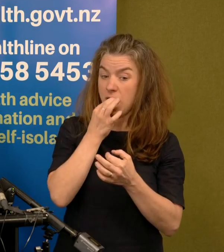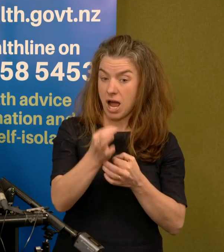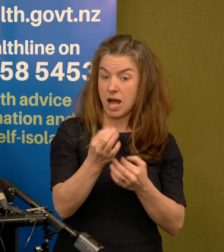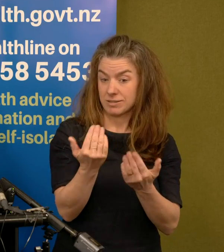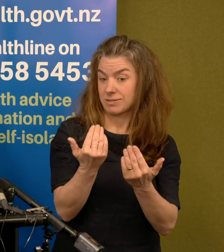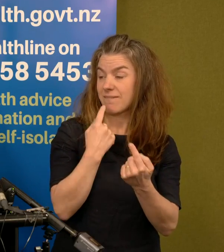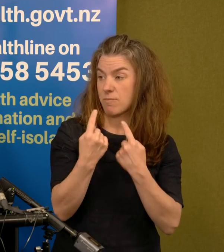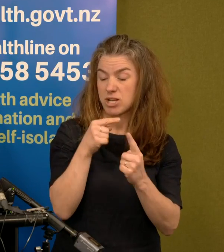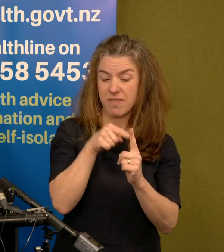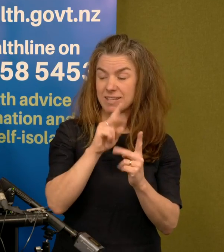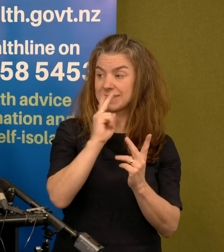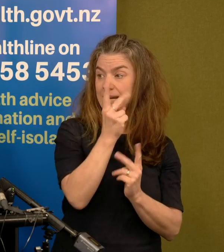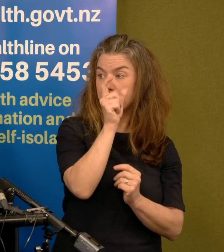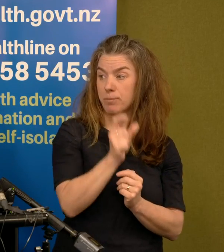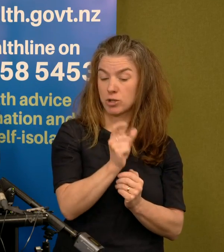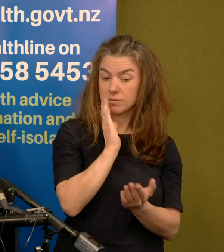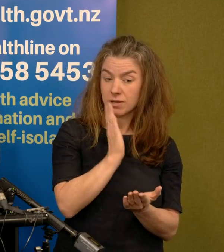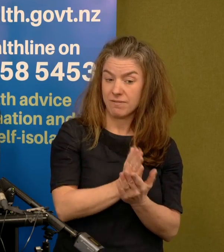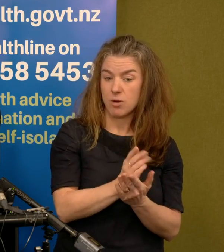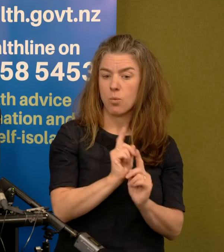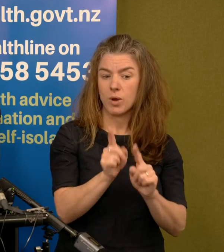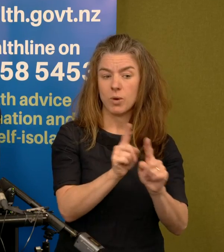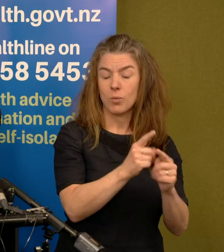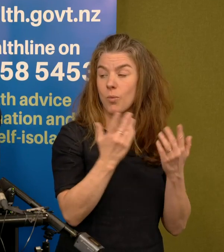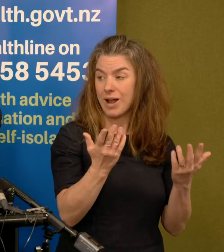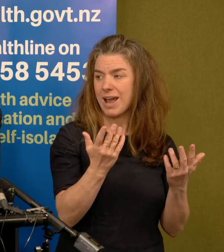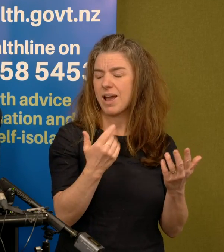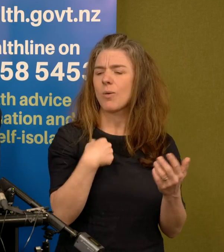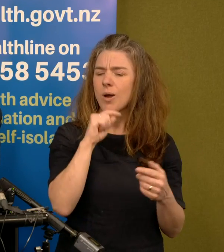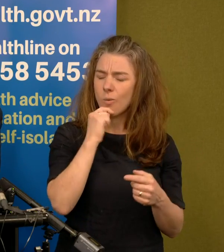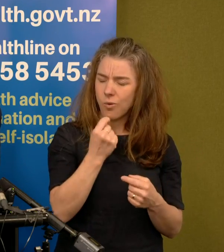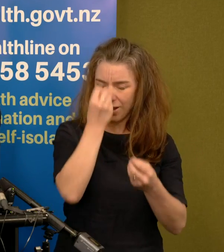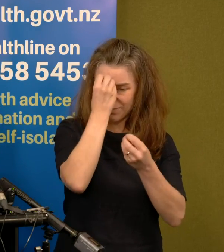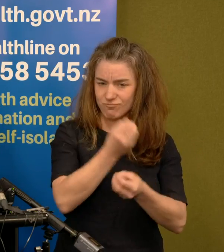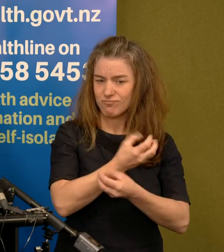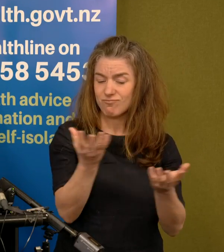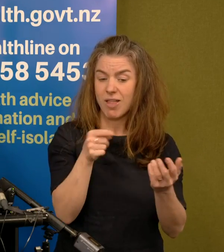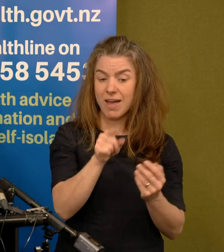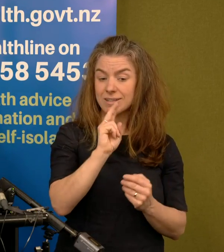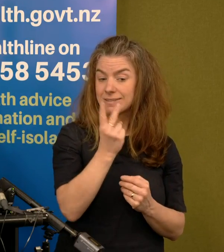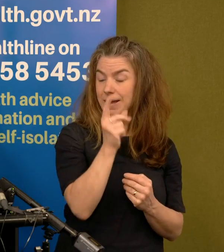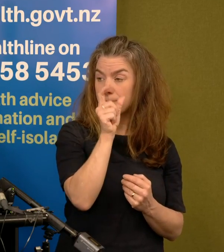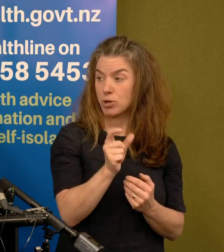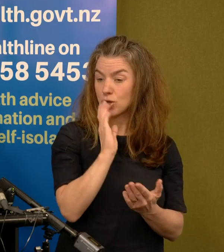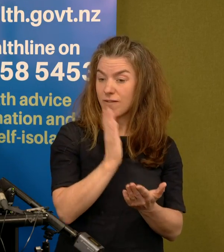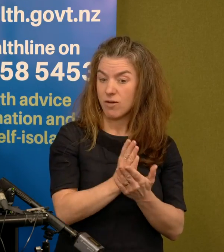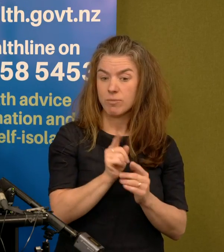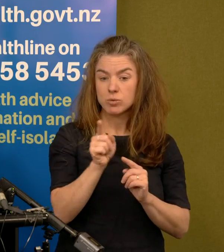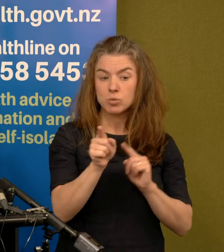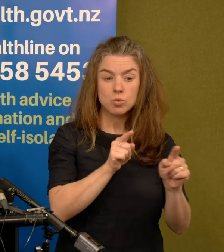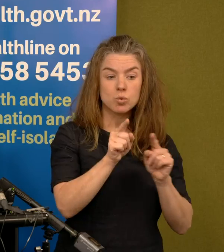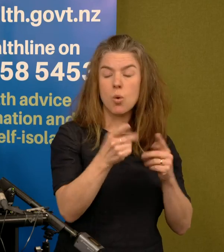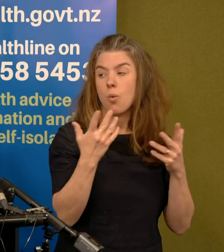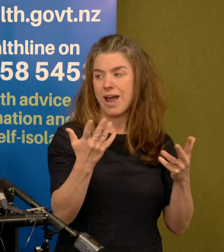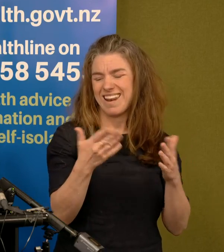we will provide publicly the information about places where that person may have been, and we're seeking that